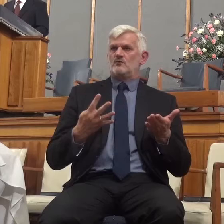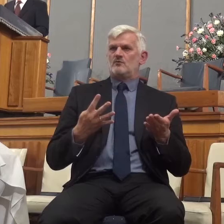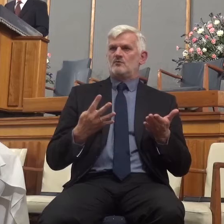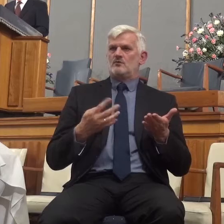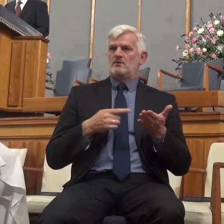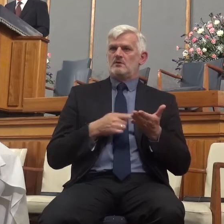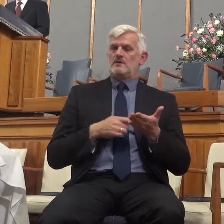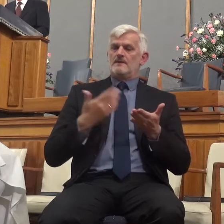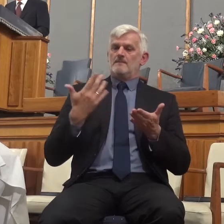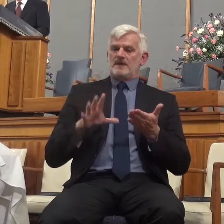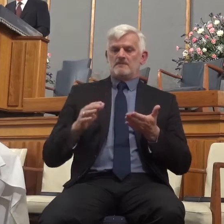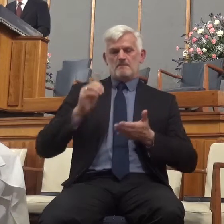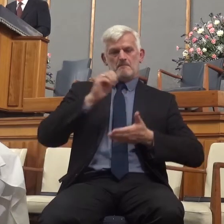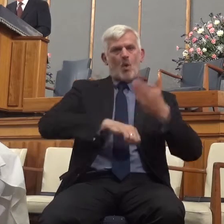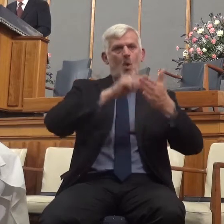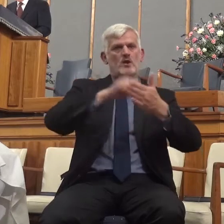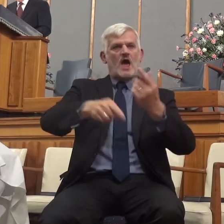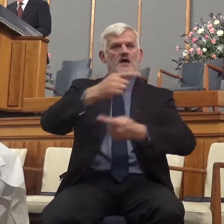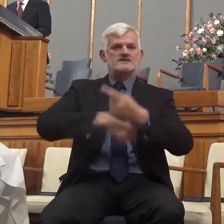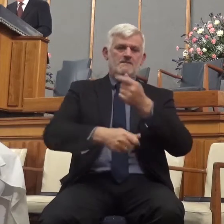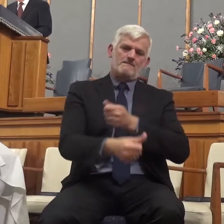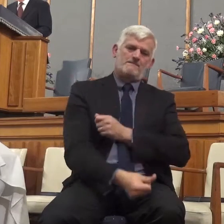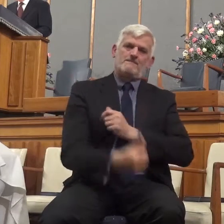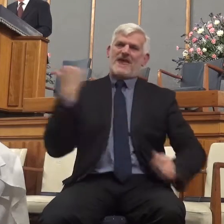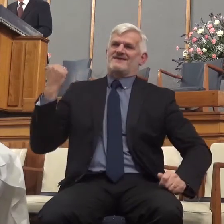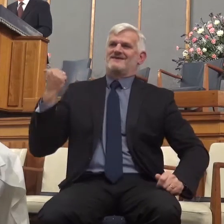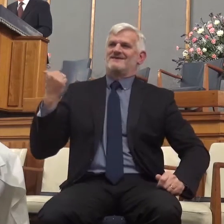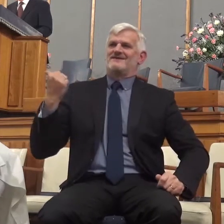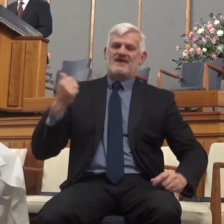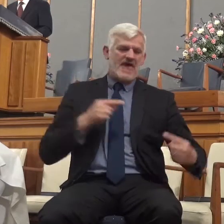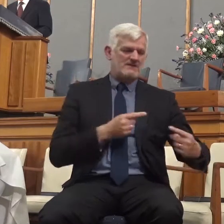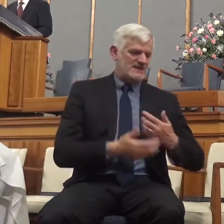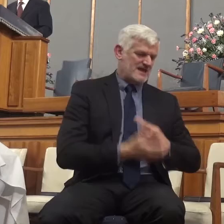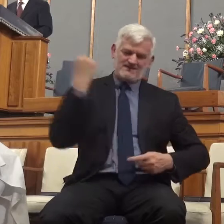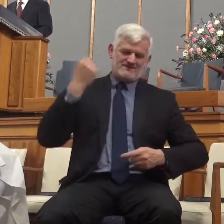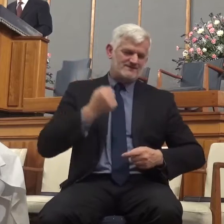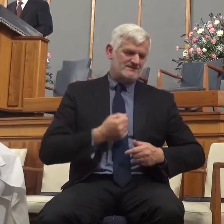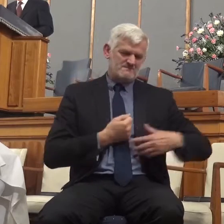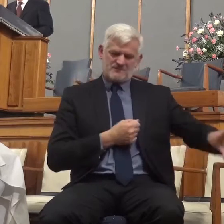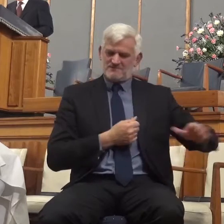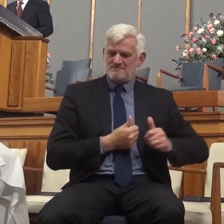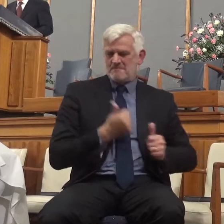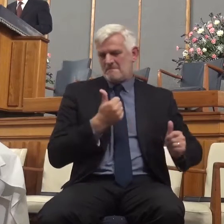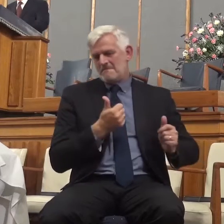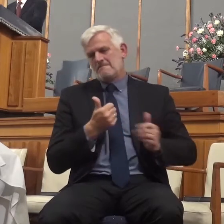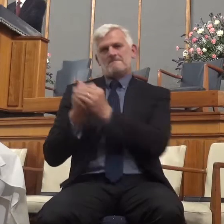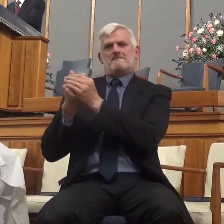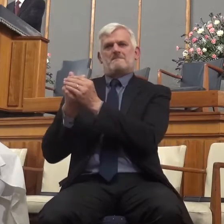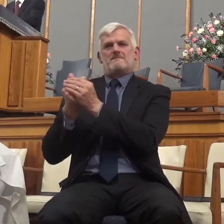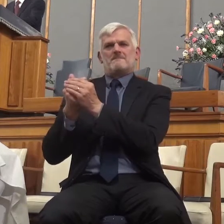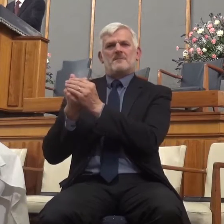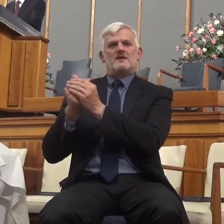us, purchased us back from our enemies. For his mercy